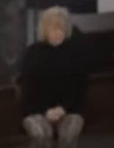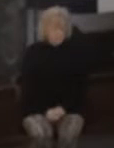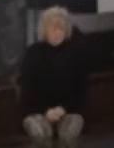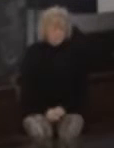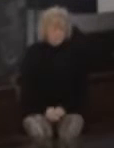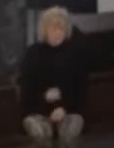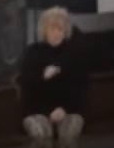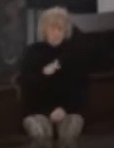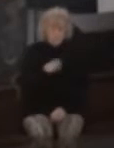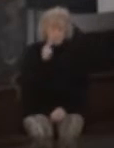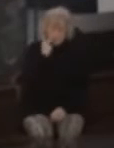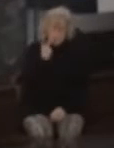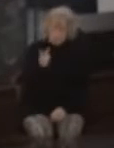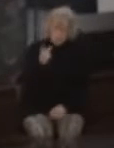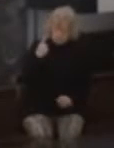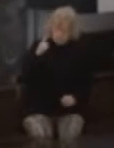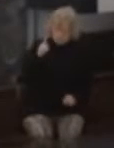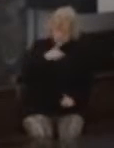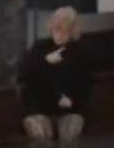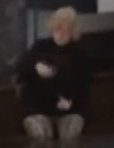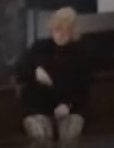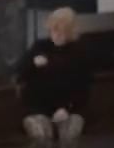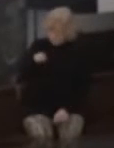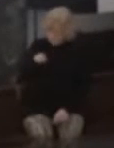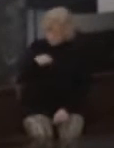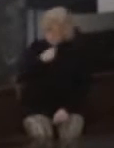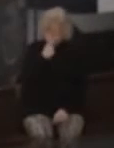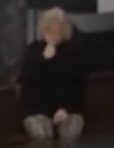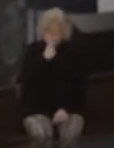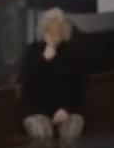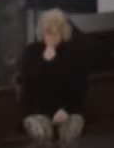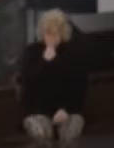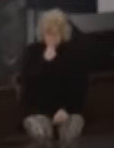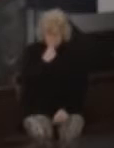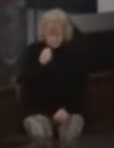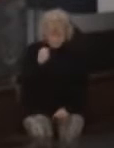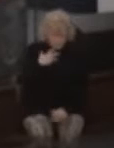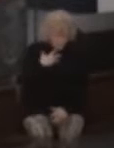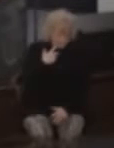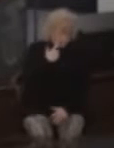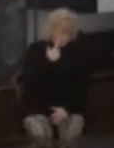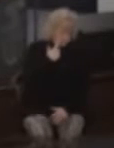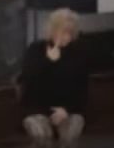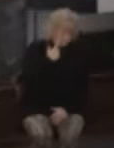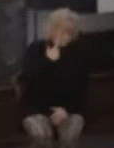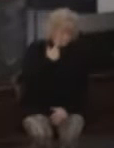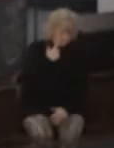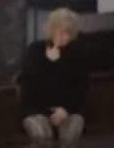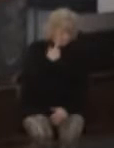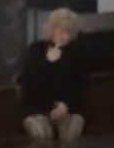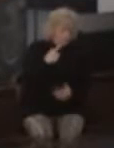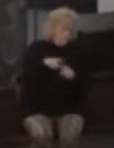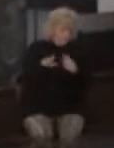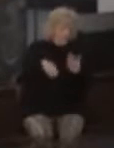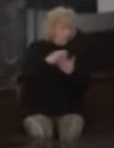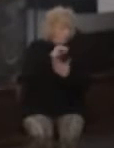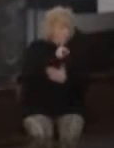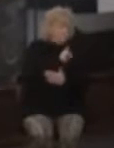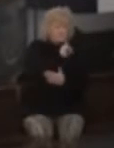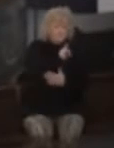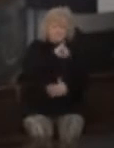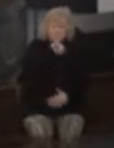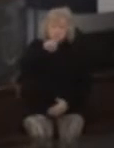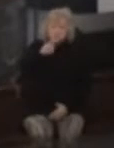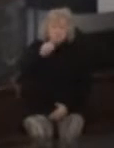When Saul saw how successful he was, David, he was afraid of him. But all Israel and Judah loved